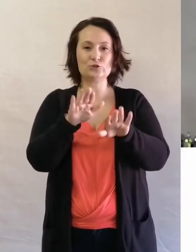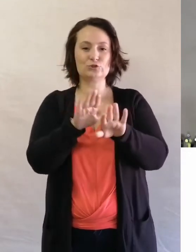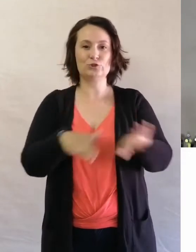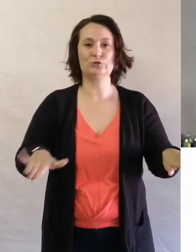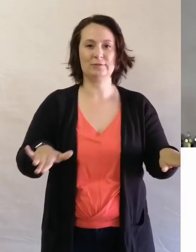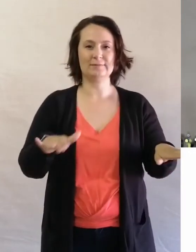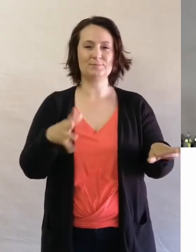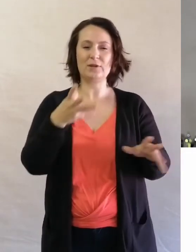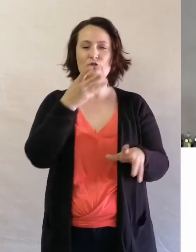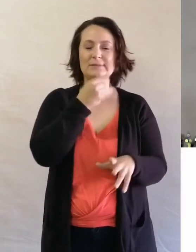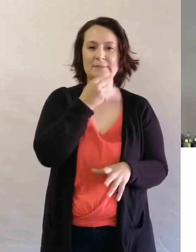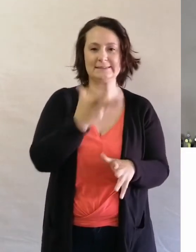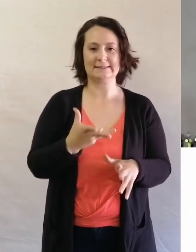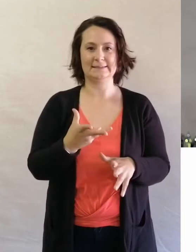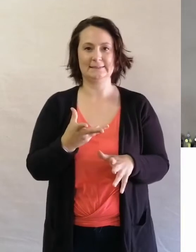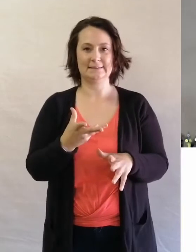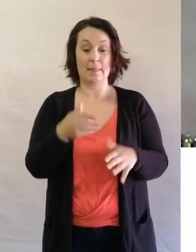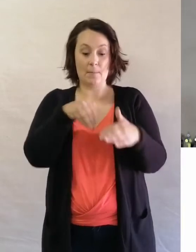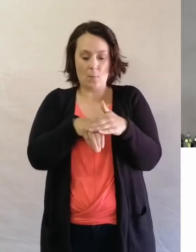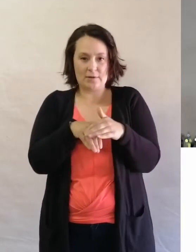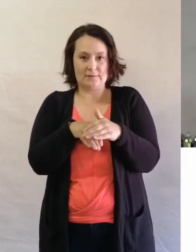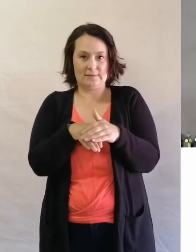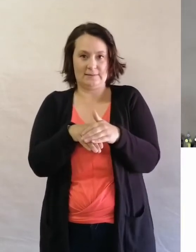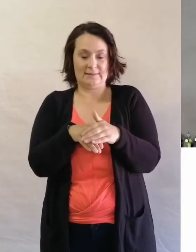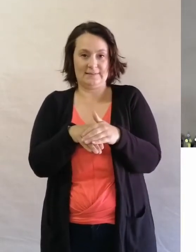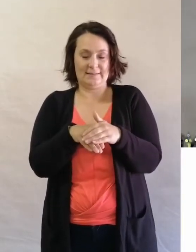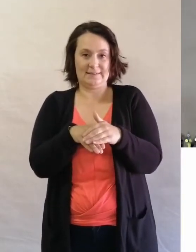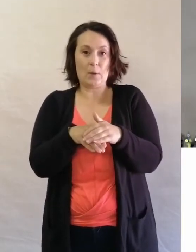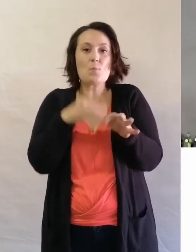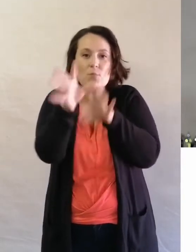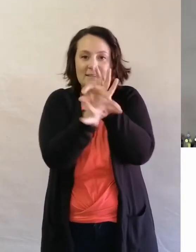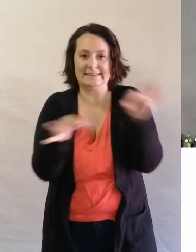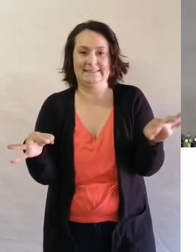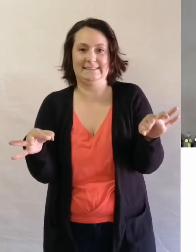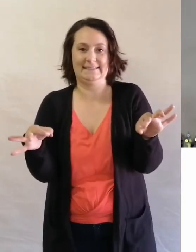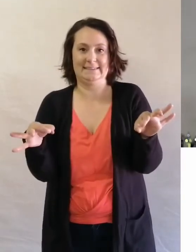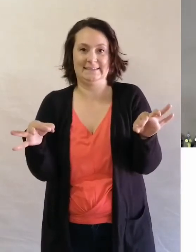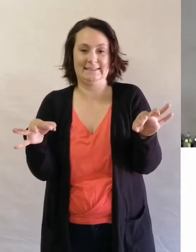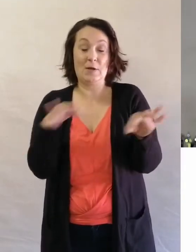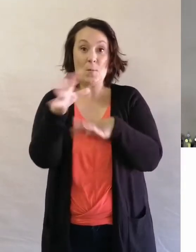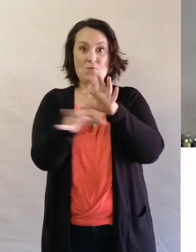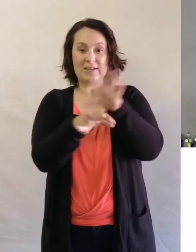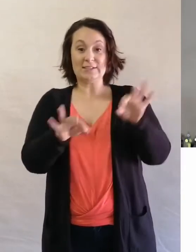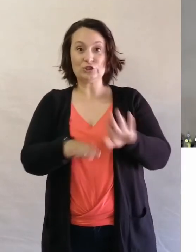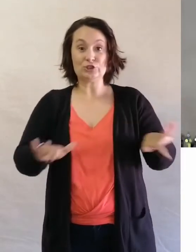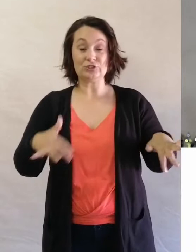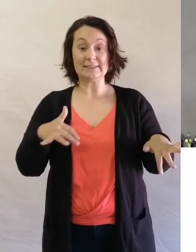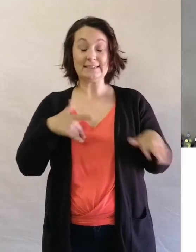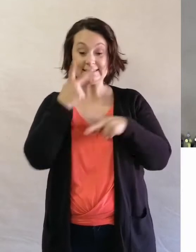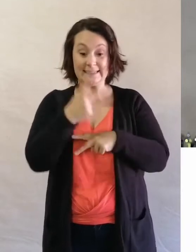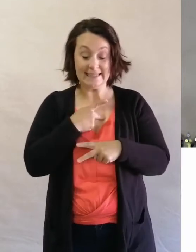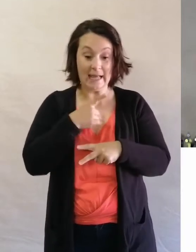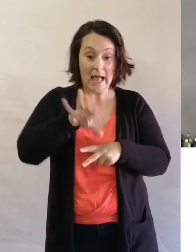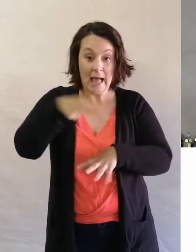a Christmas wrap. You know what? The present inside. What do you think kids get most excited about? Is what they can see. Hey, they wrap it up, but their imagination is going,